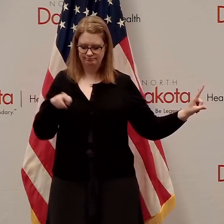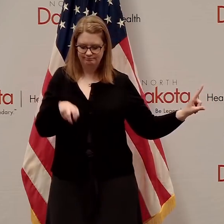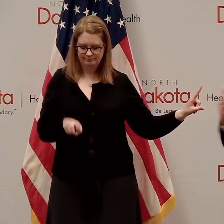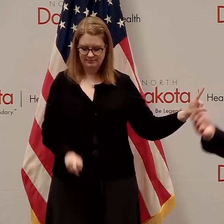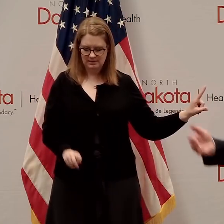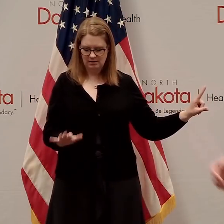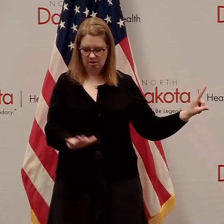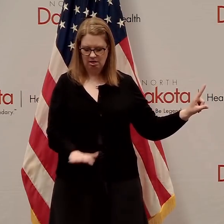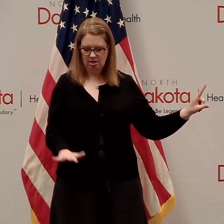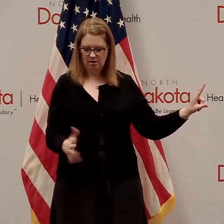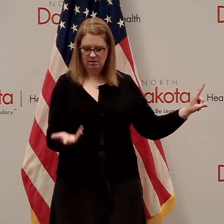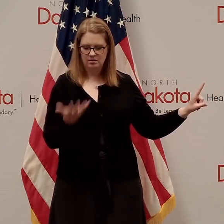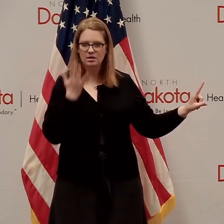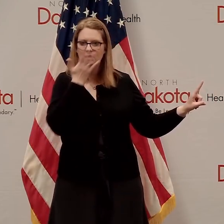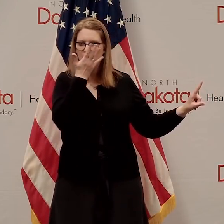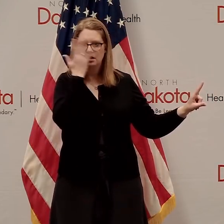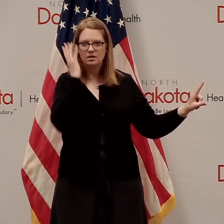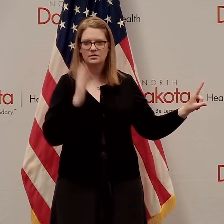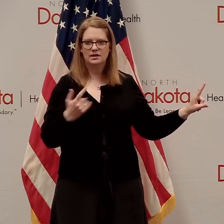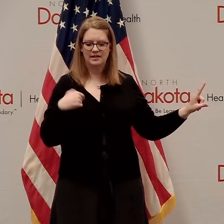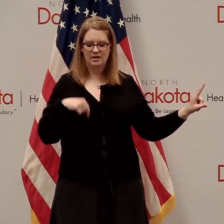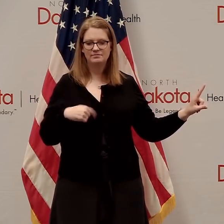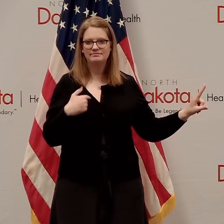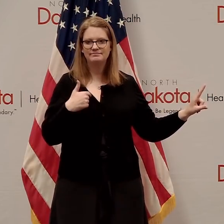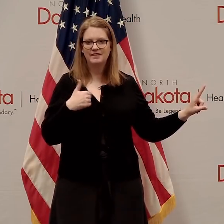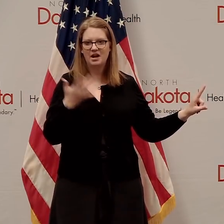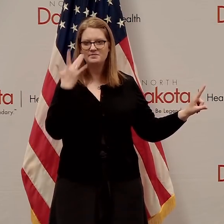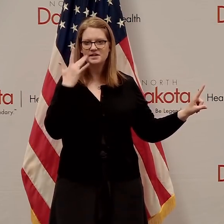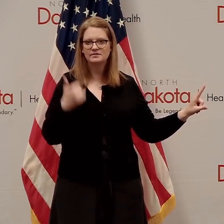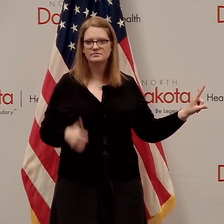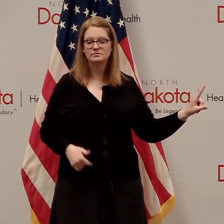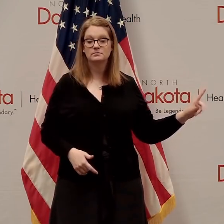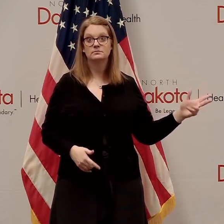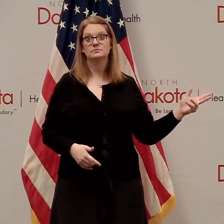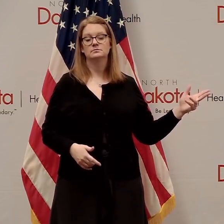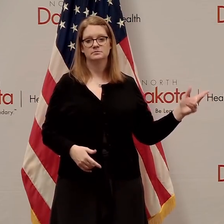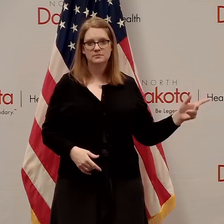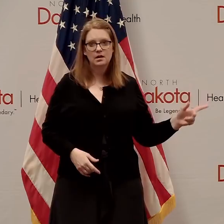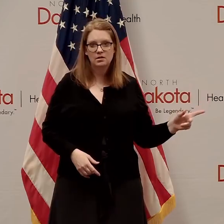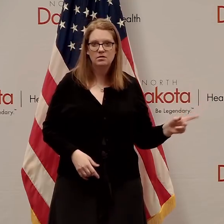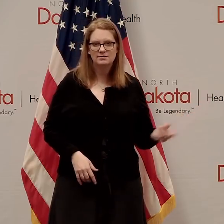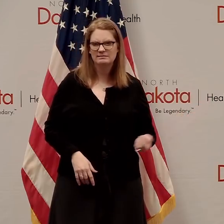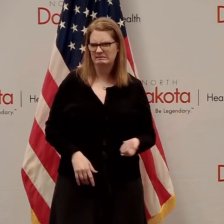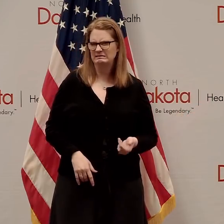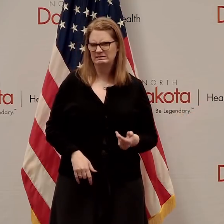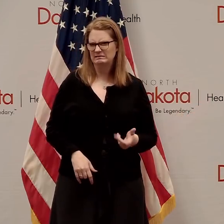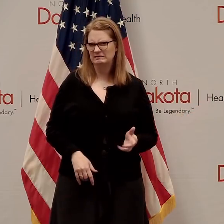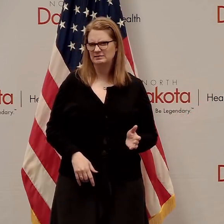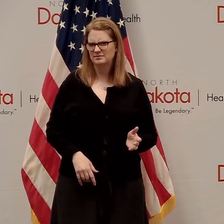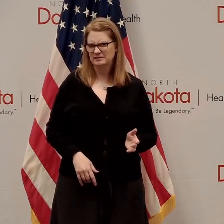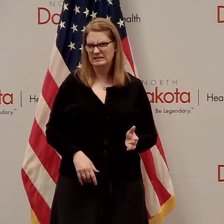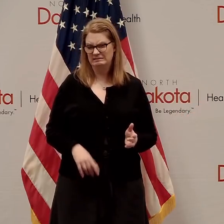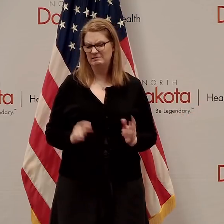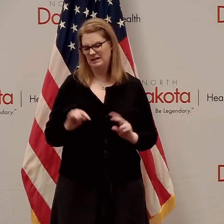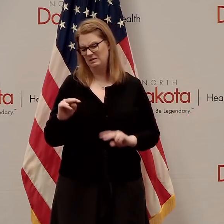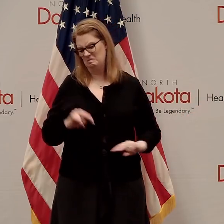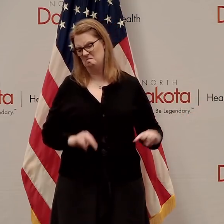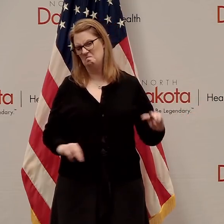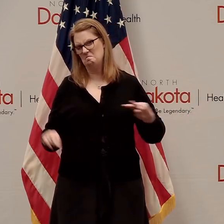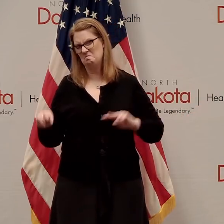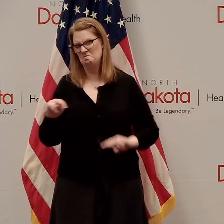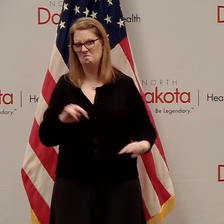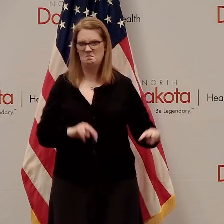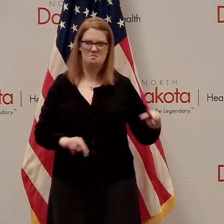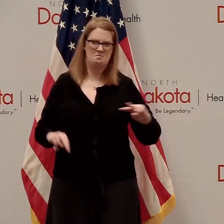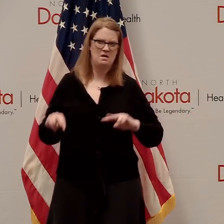have to think through the chain reaction of these things as opposed to and that's part of what we're going to have to monitor. So again, part of